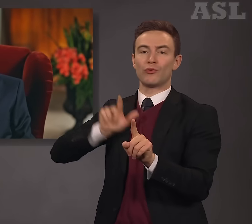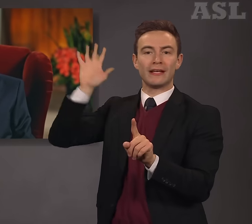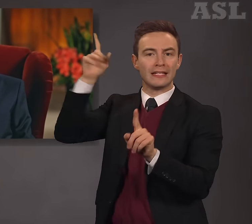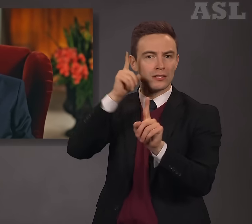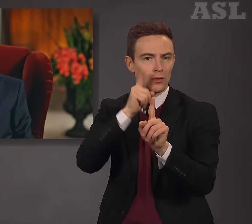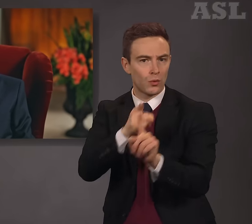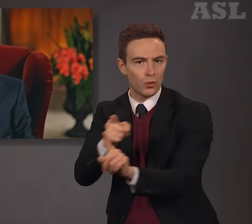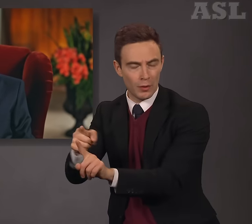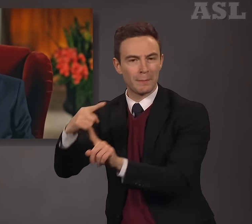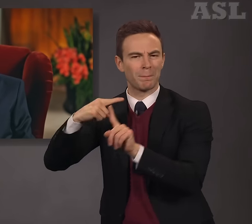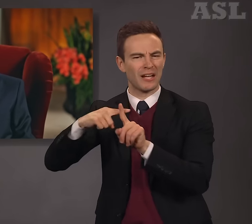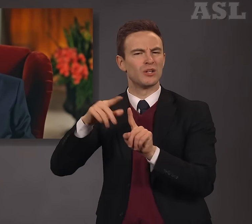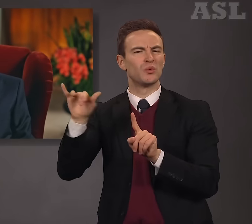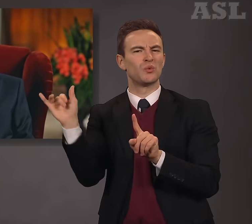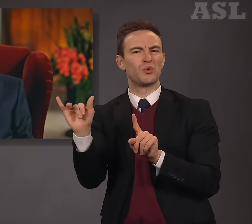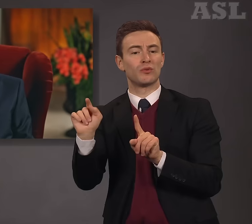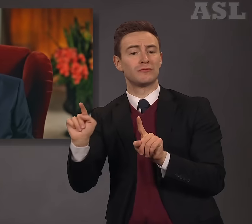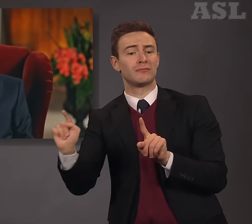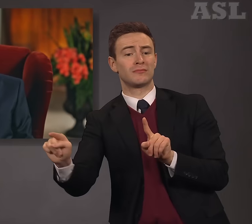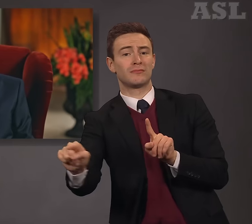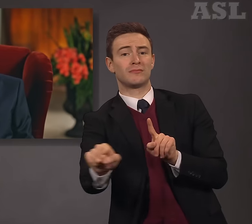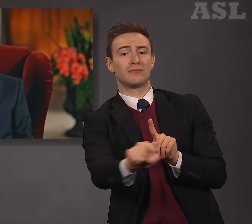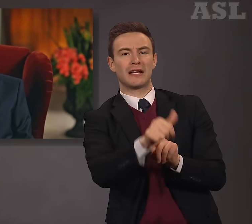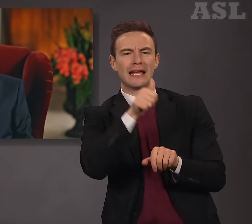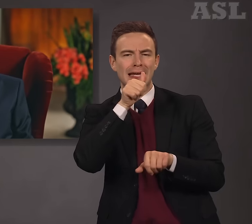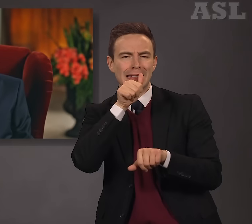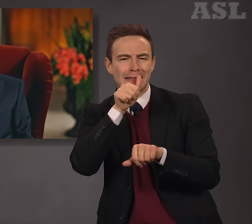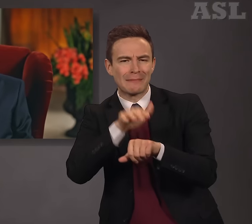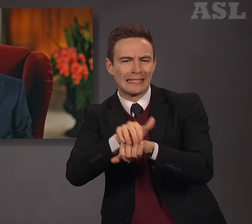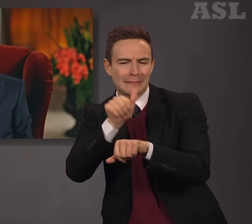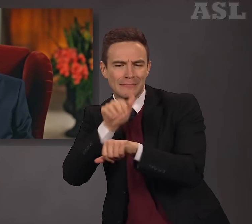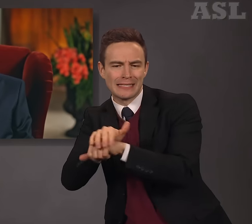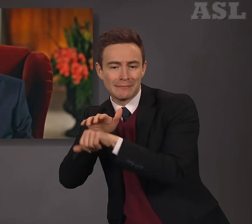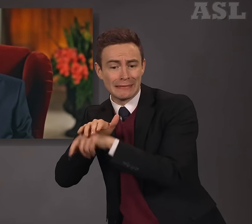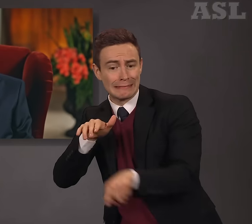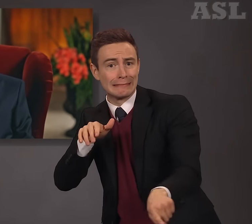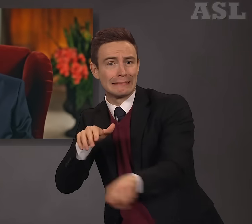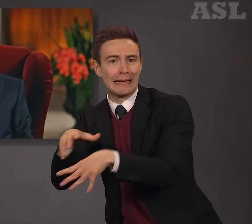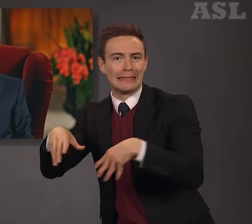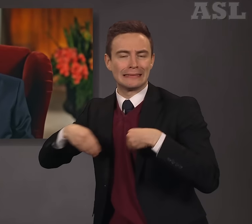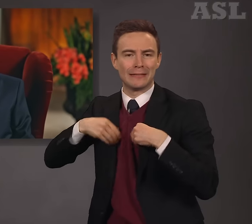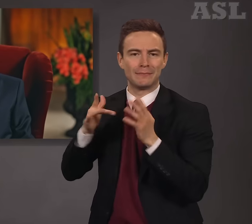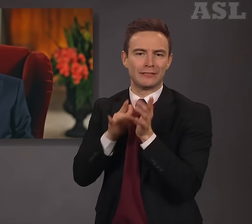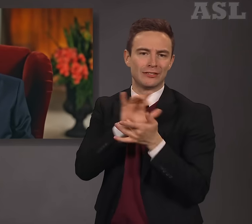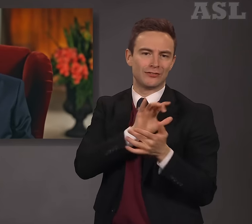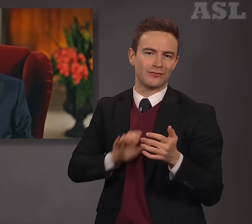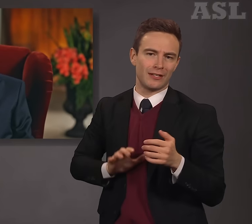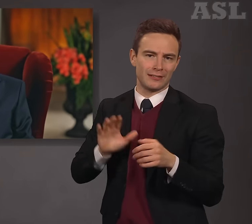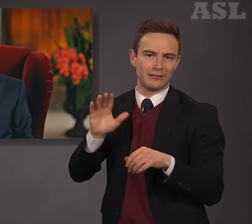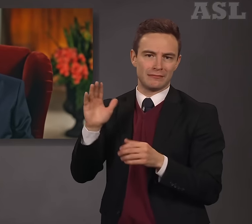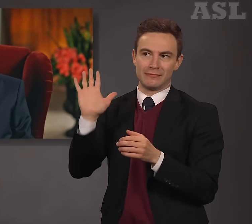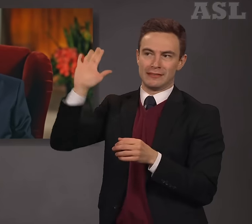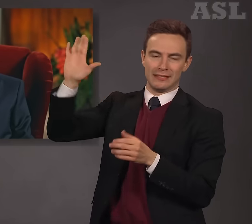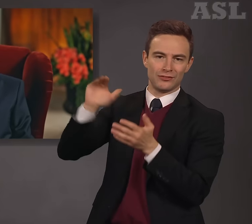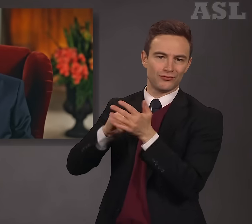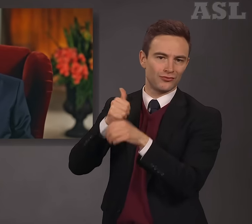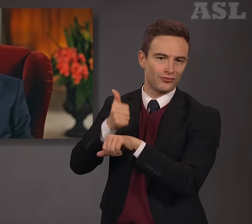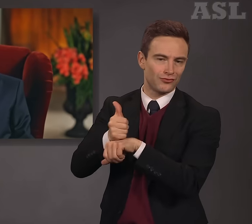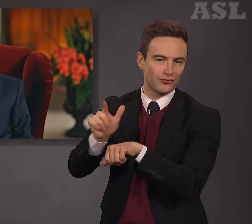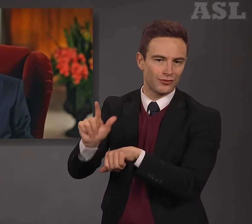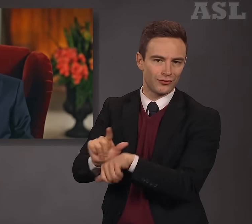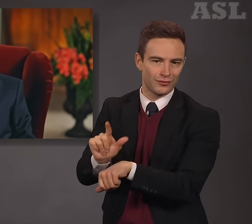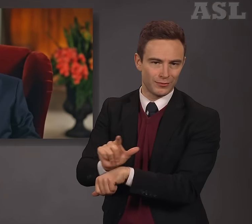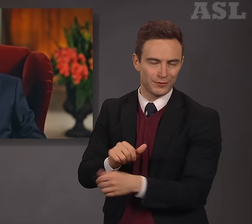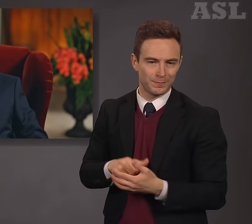Lord's purposes and bless all who accept the restored gospel of